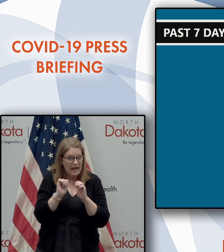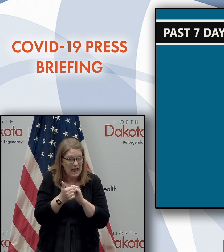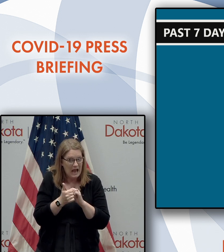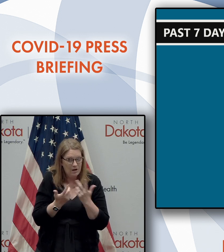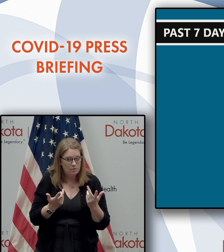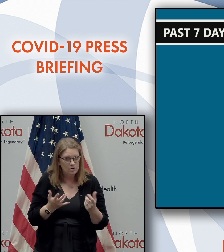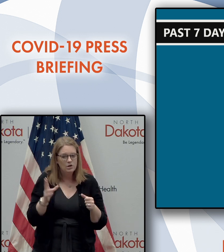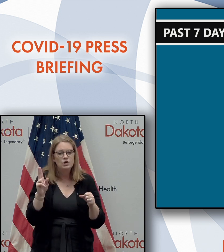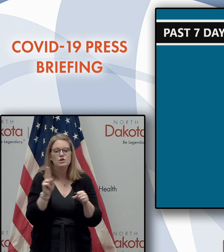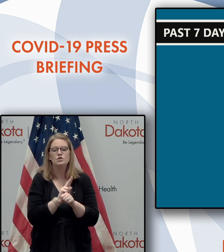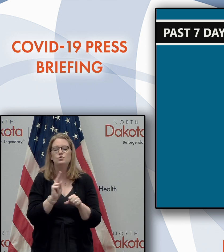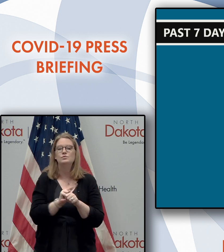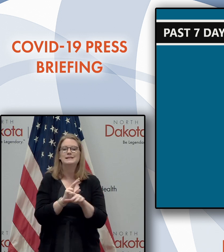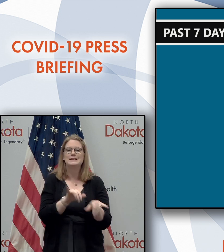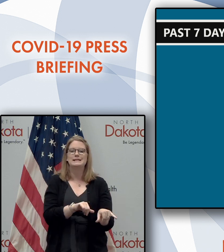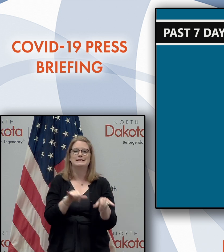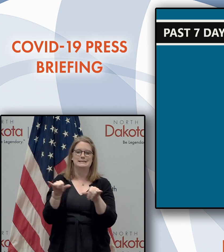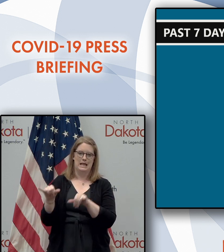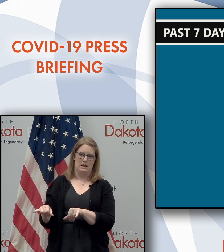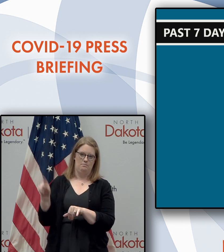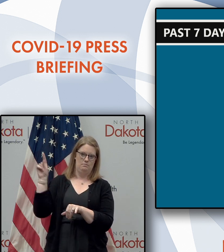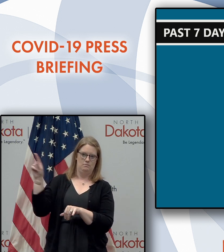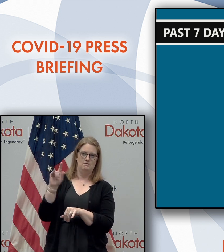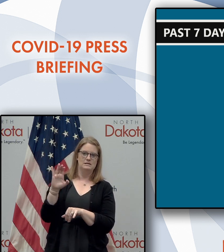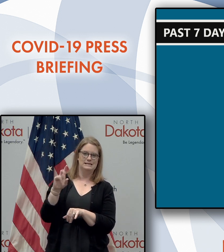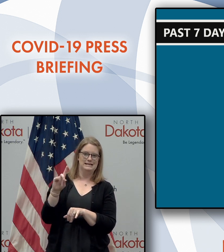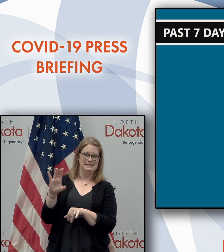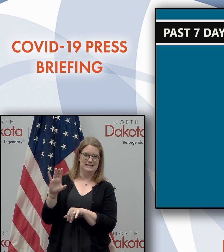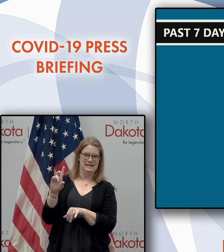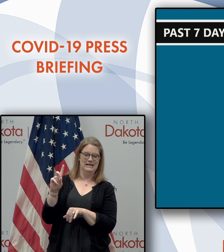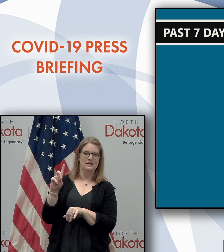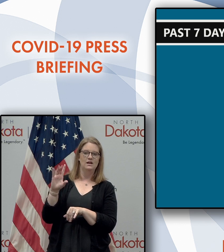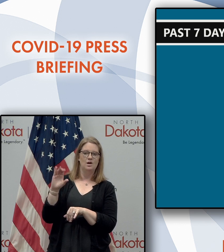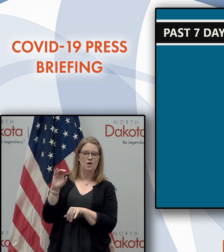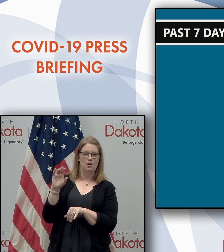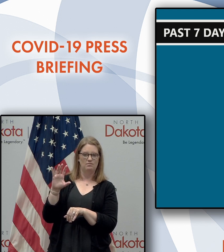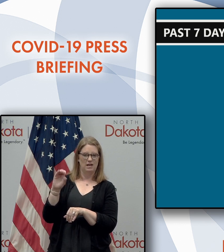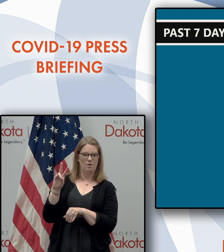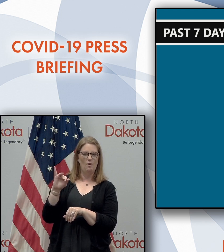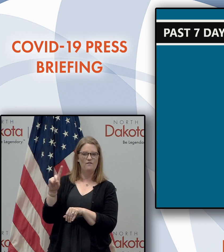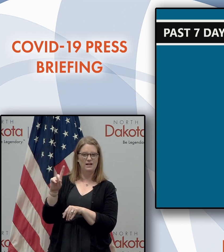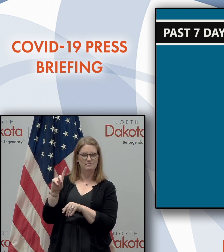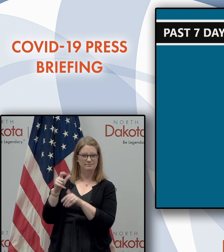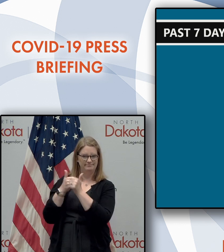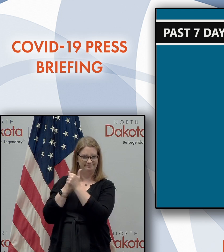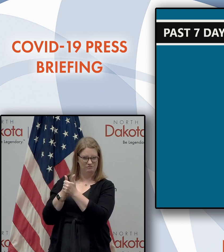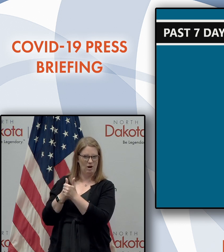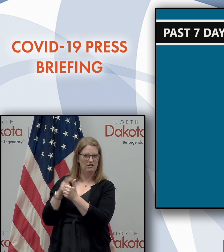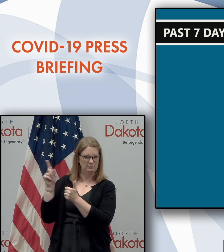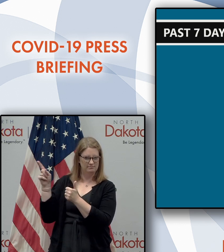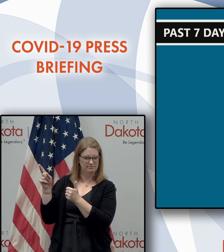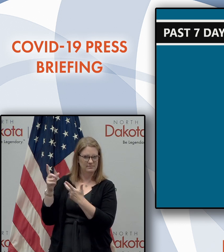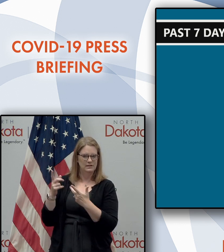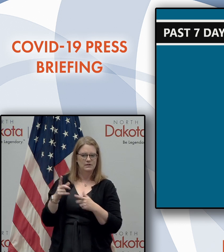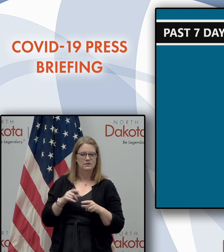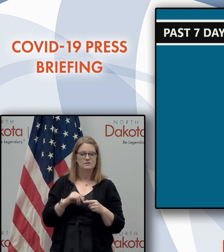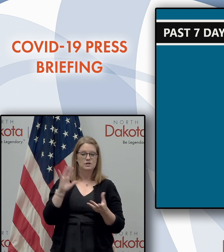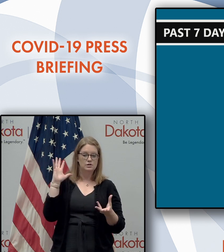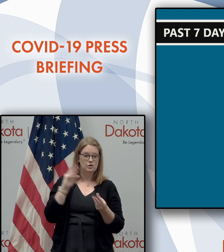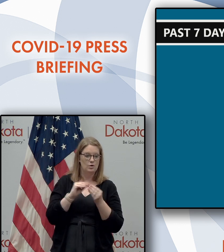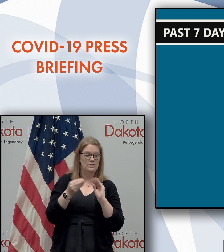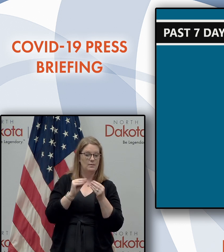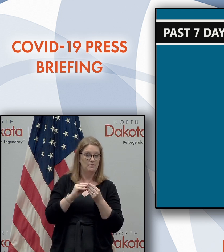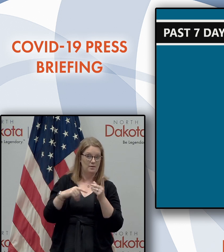the exact same formula that the CDC COVID data tracker uses. And this is the official number. You take the total number